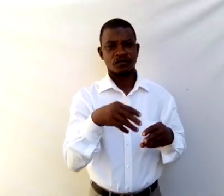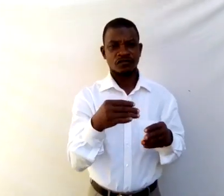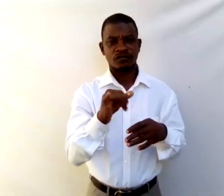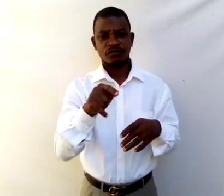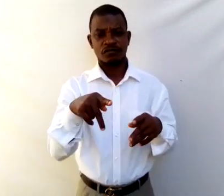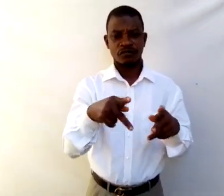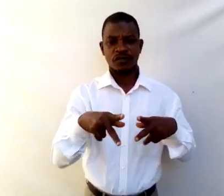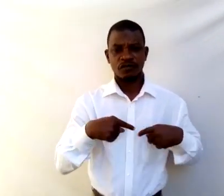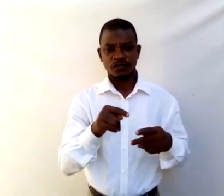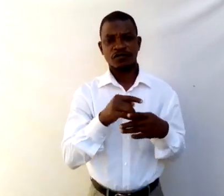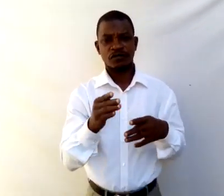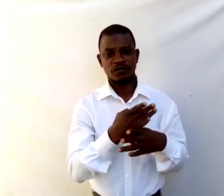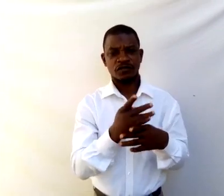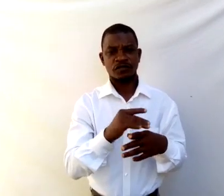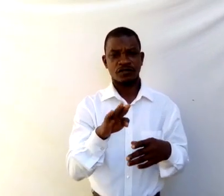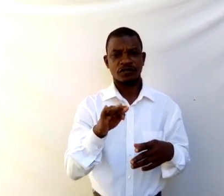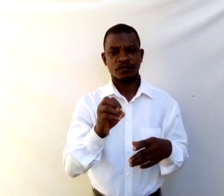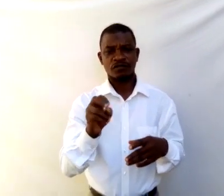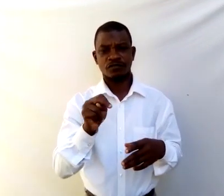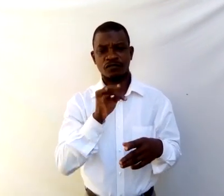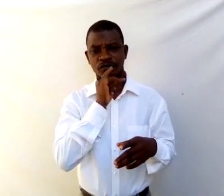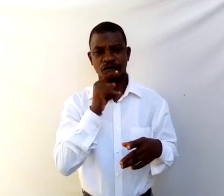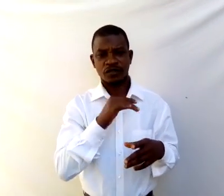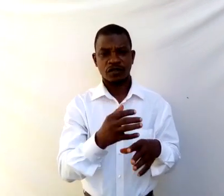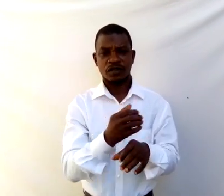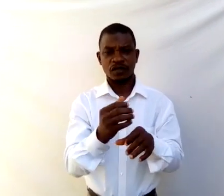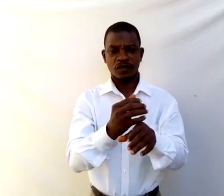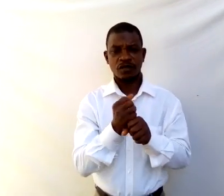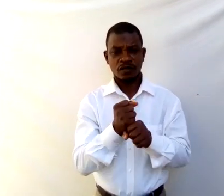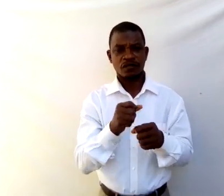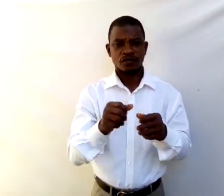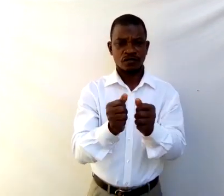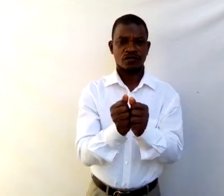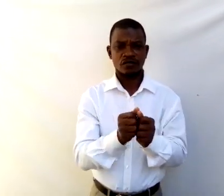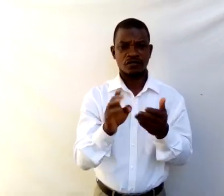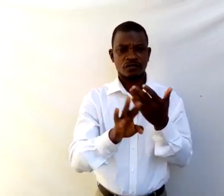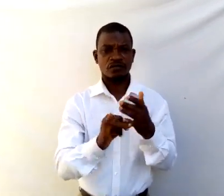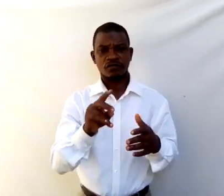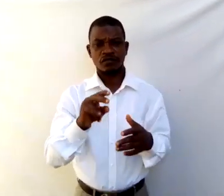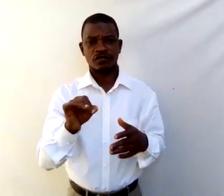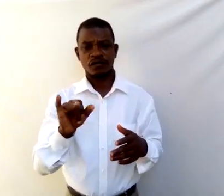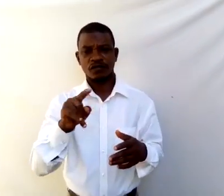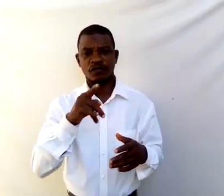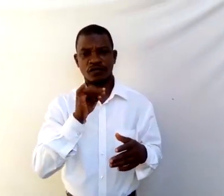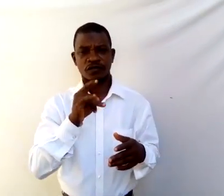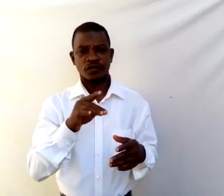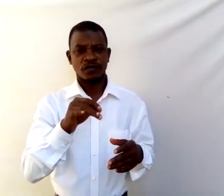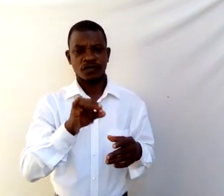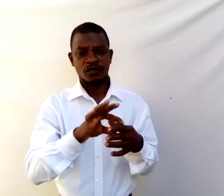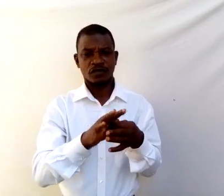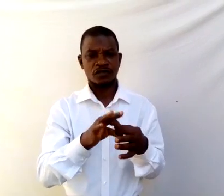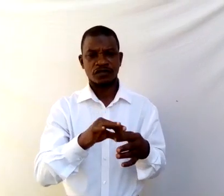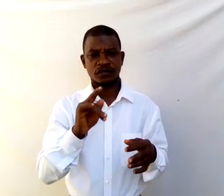bones. The bones are held together by fibrous connective tissue known